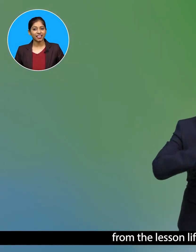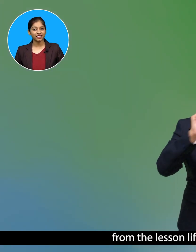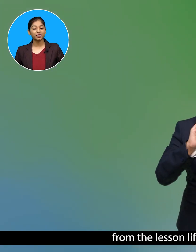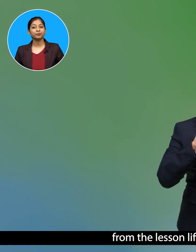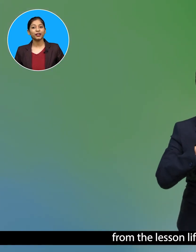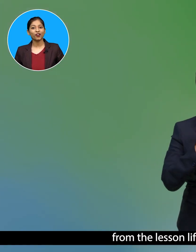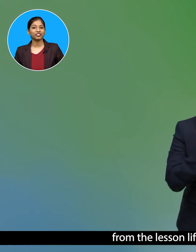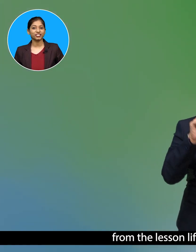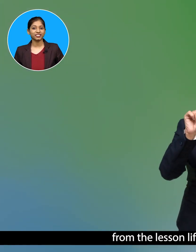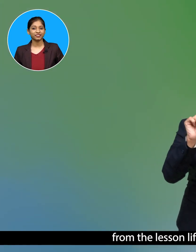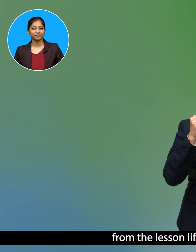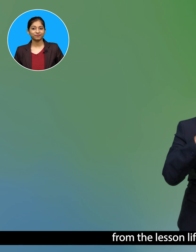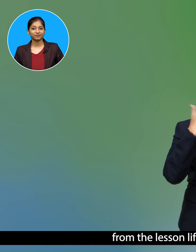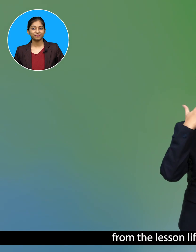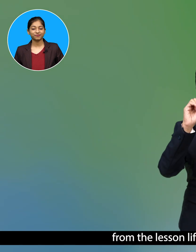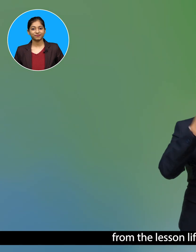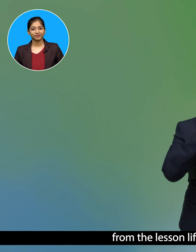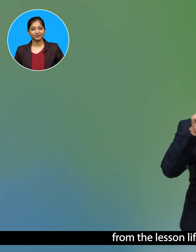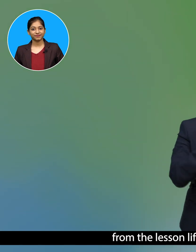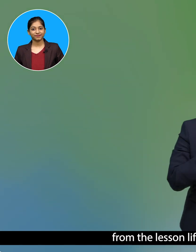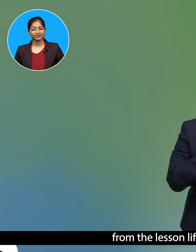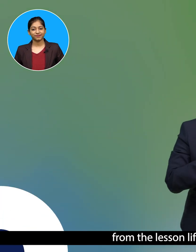Class 10th Biology.